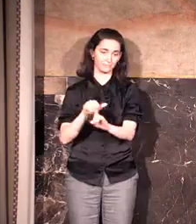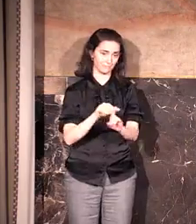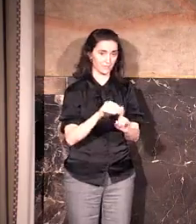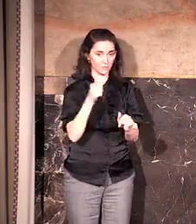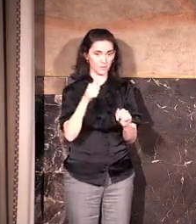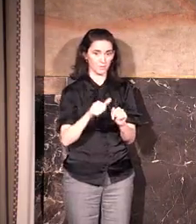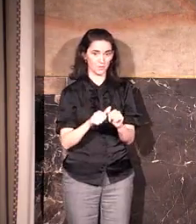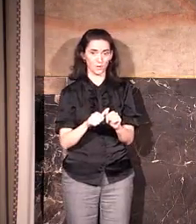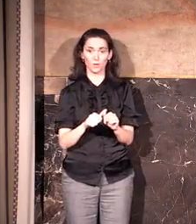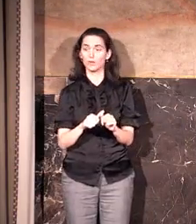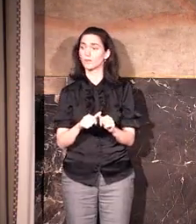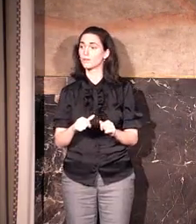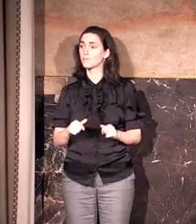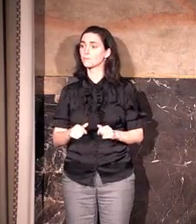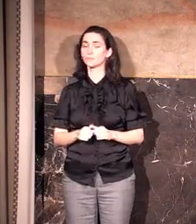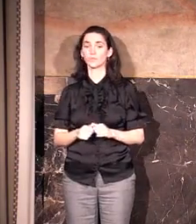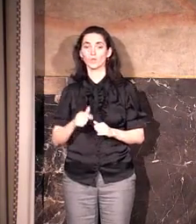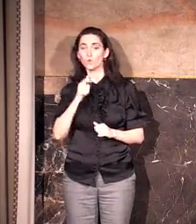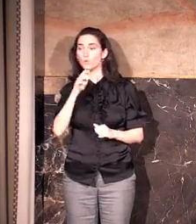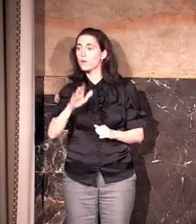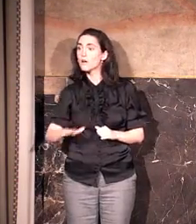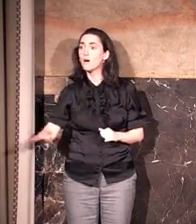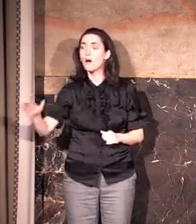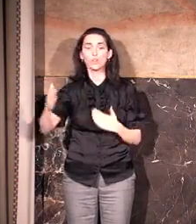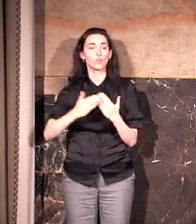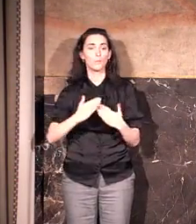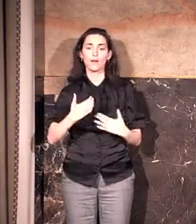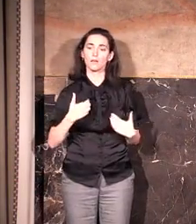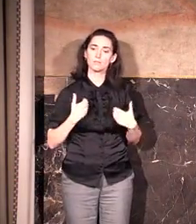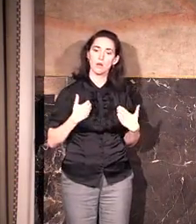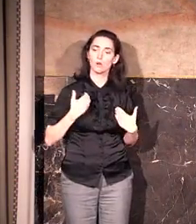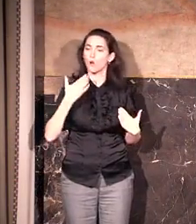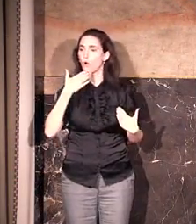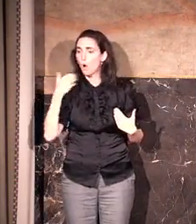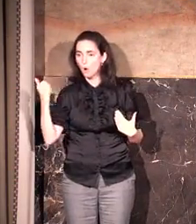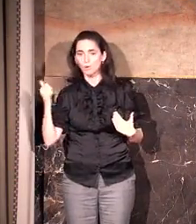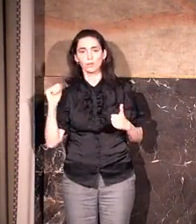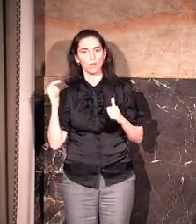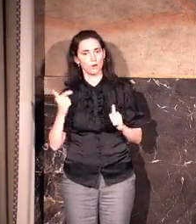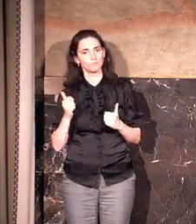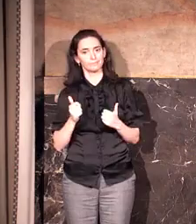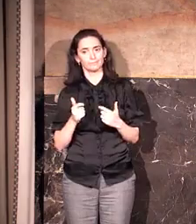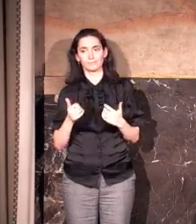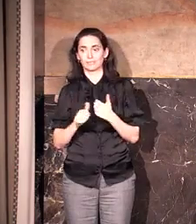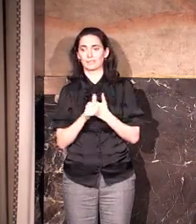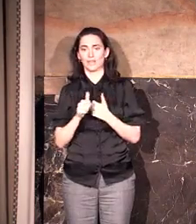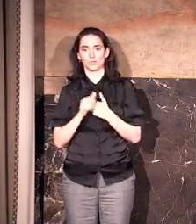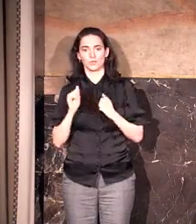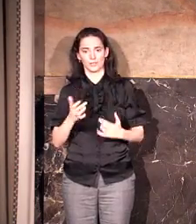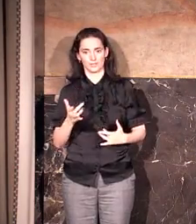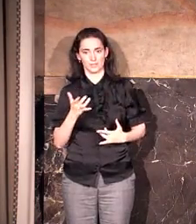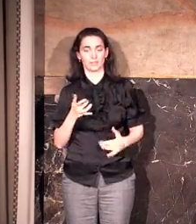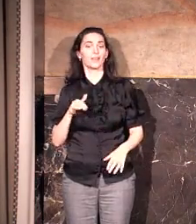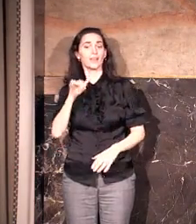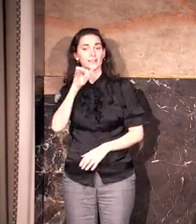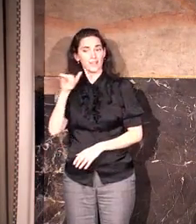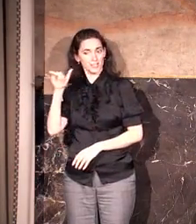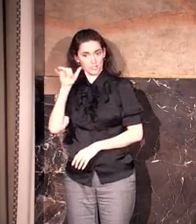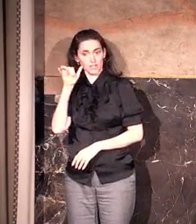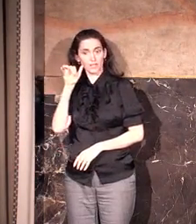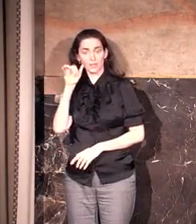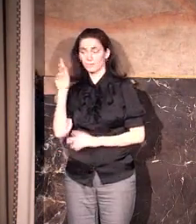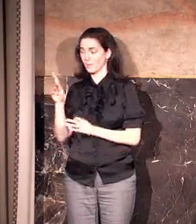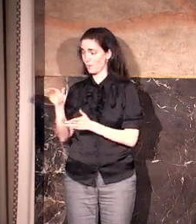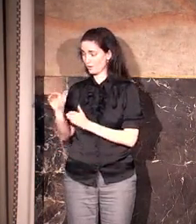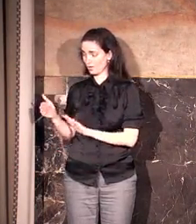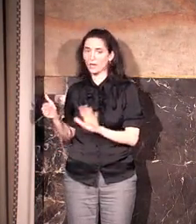to everyone out there regardless of their age. We did have an individual yesterday in the numbers, and I